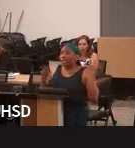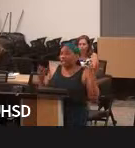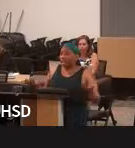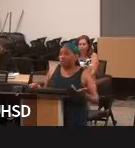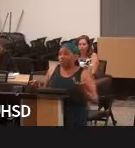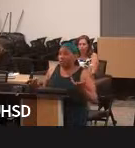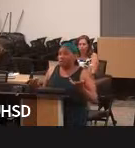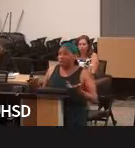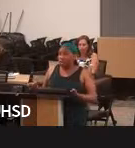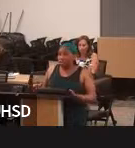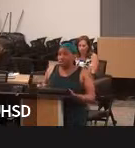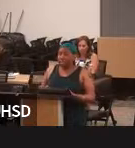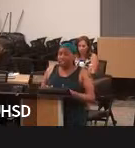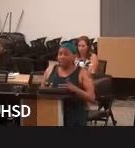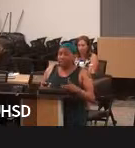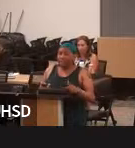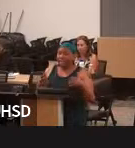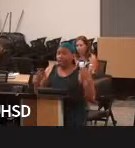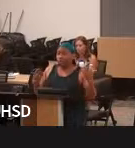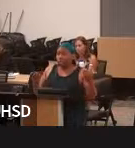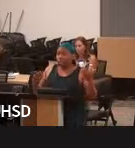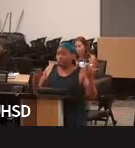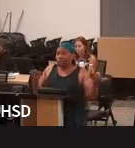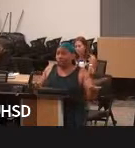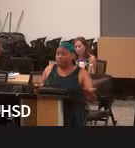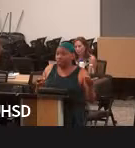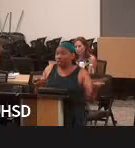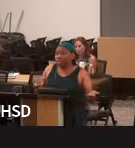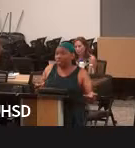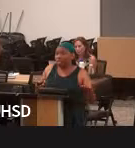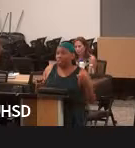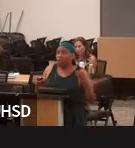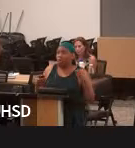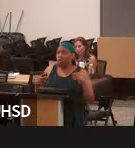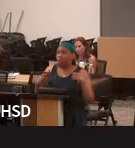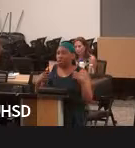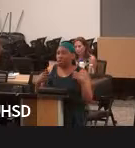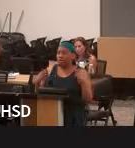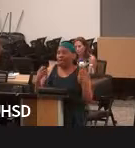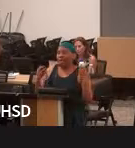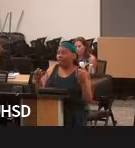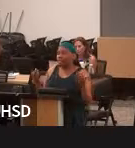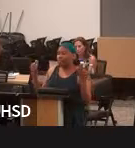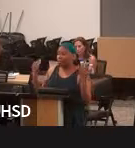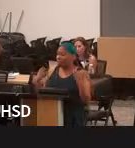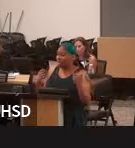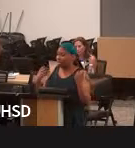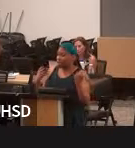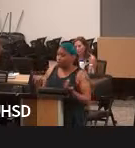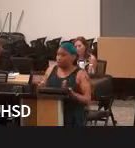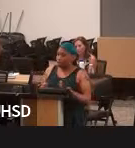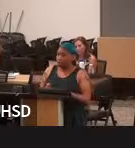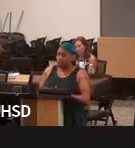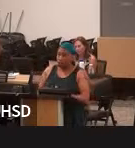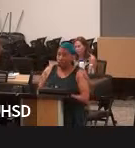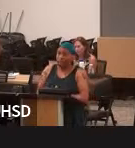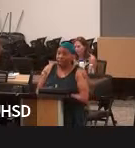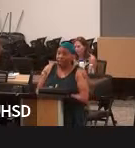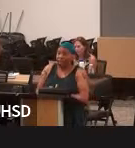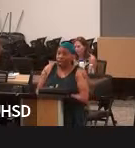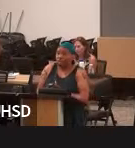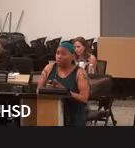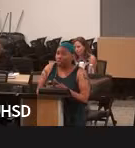And again, we would also like to increase effort and strategies on how to minimize the use